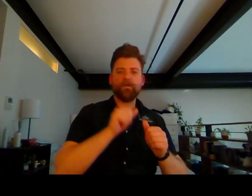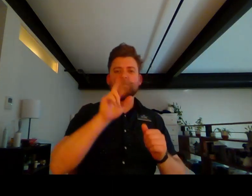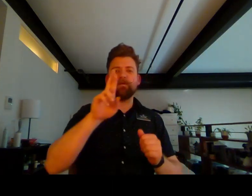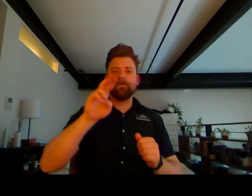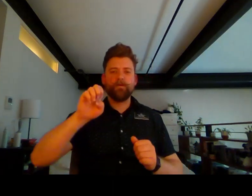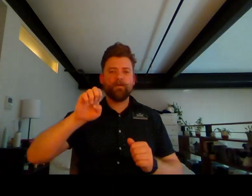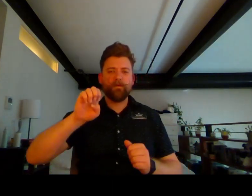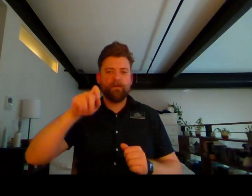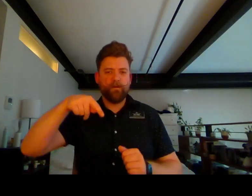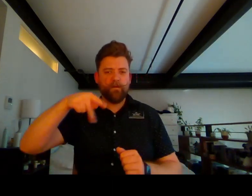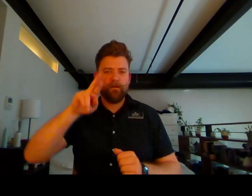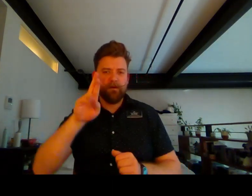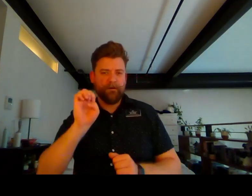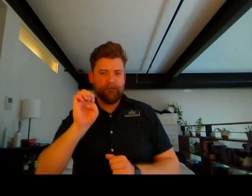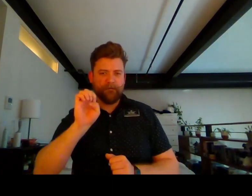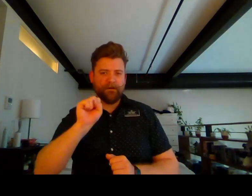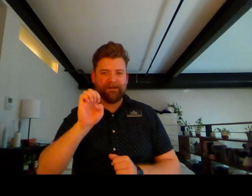clothed women.